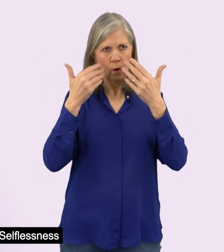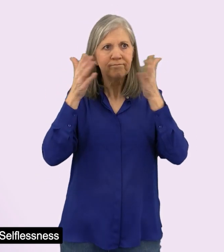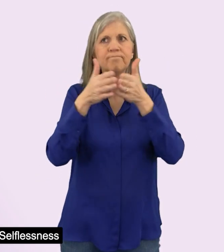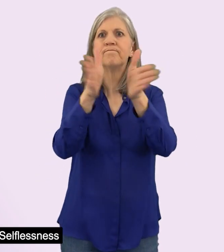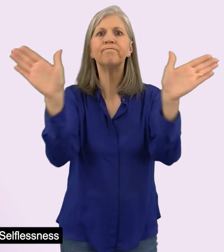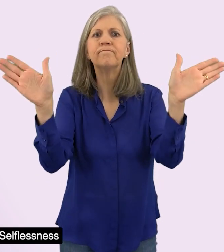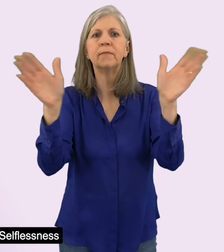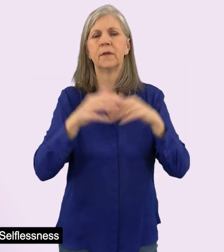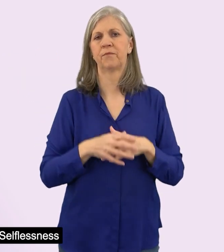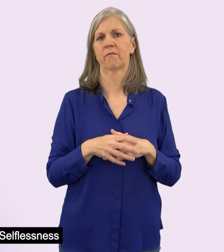selflessness,